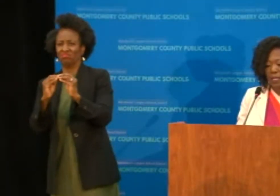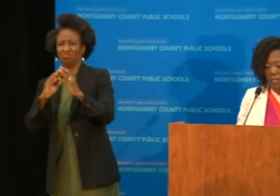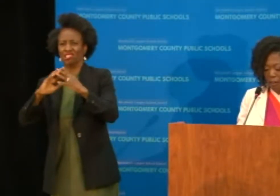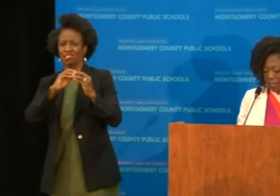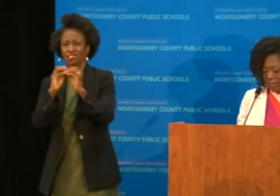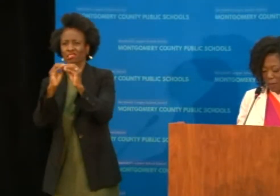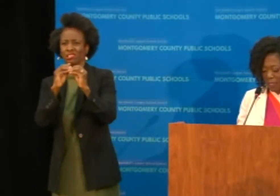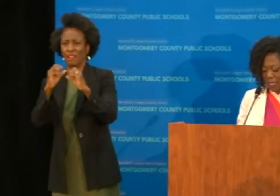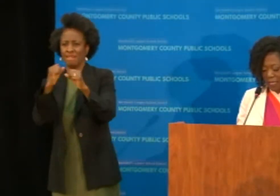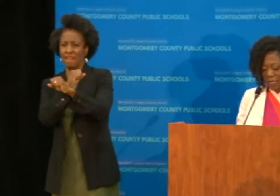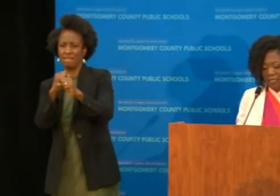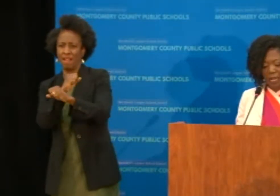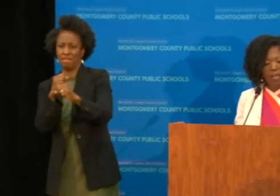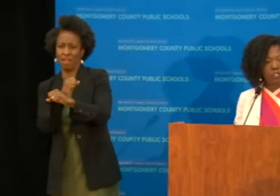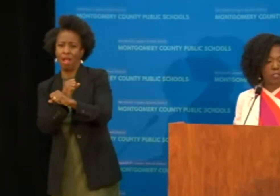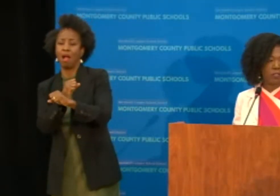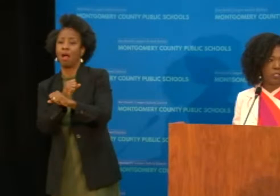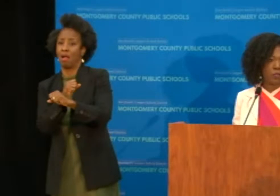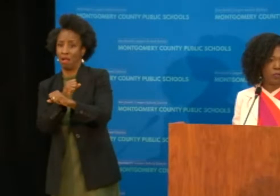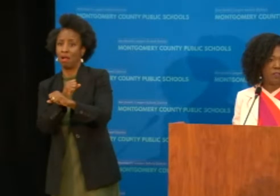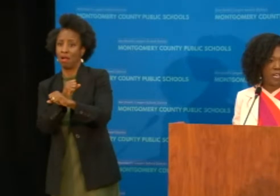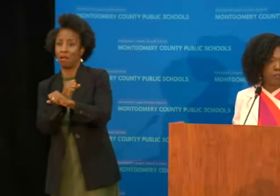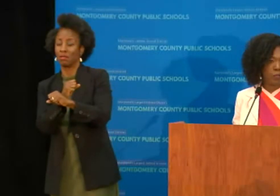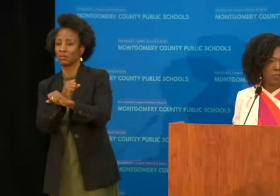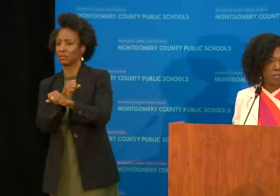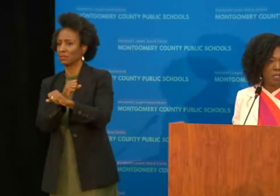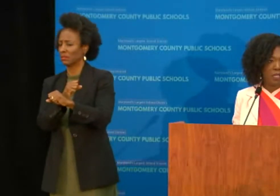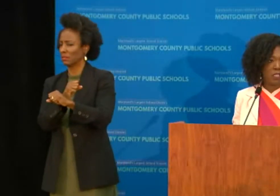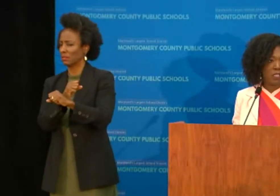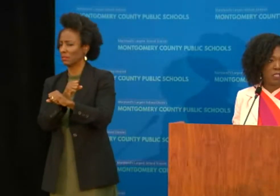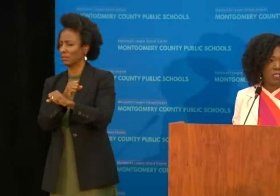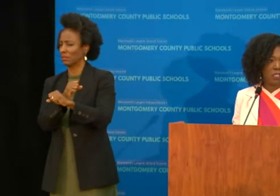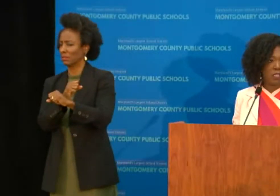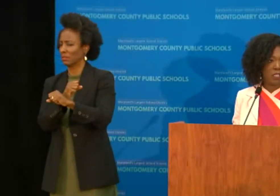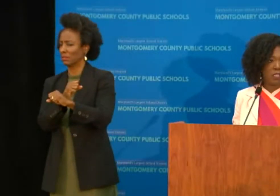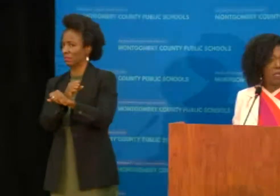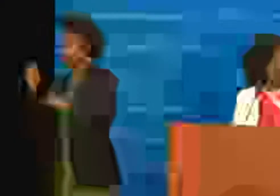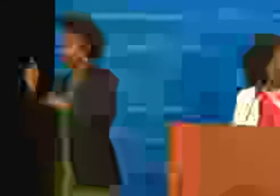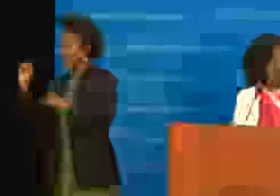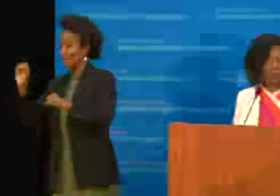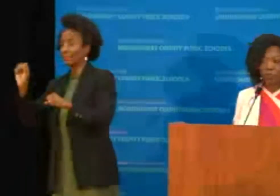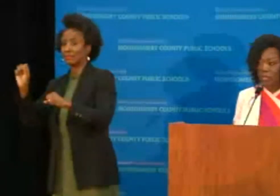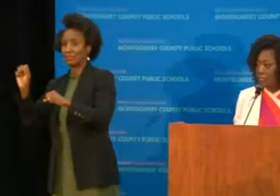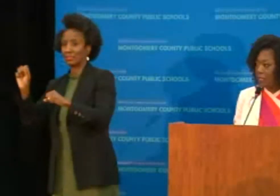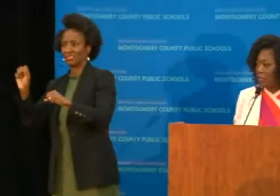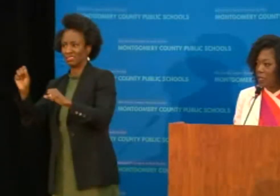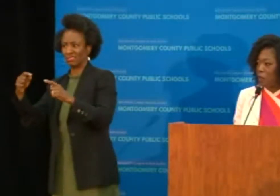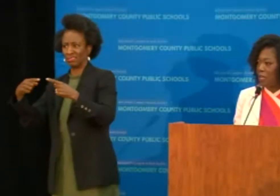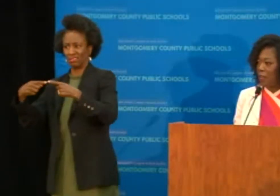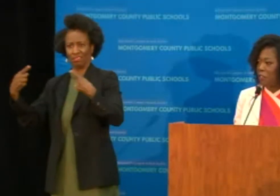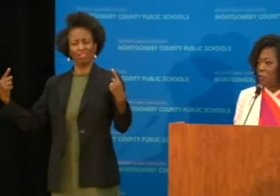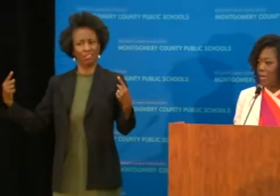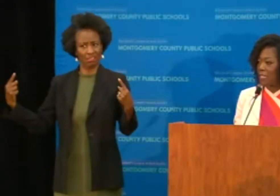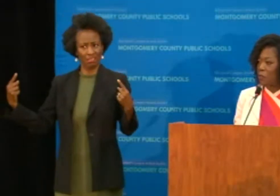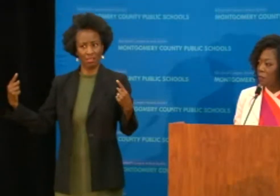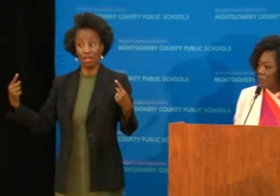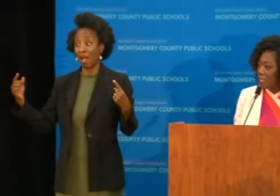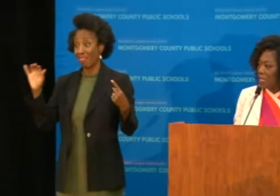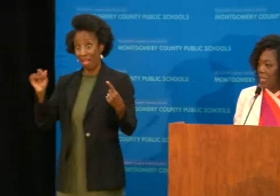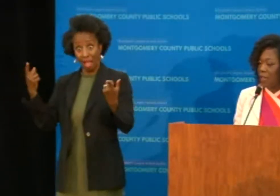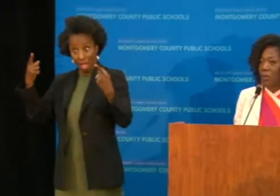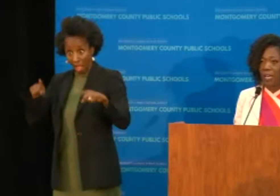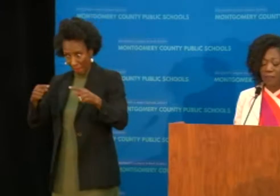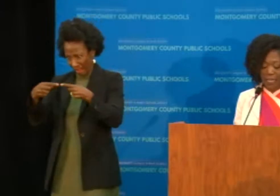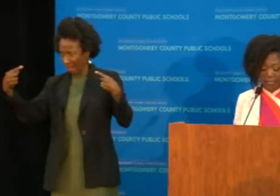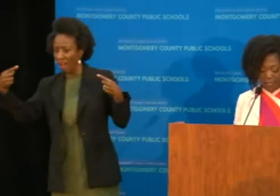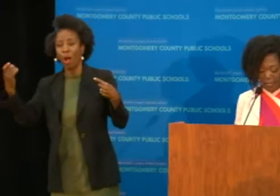behavior happening in our games, it's contrary to those values. And when that happens, we have to address it, we have to act